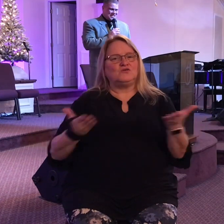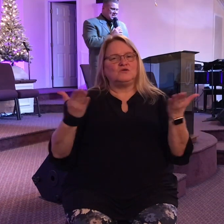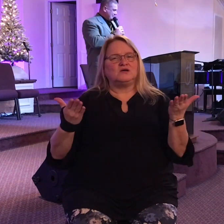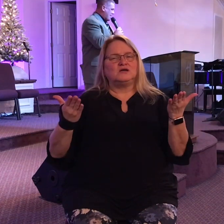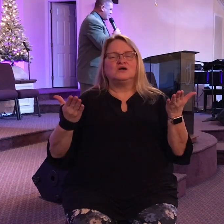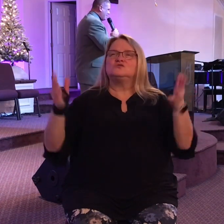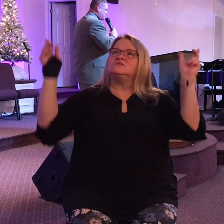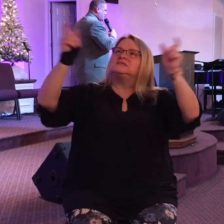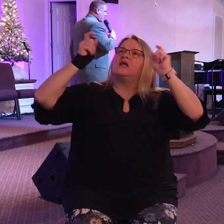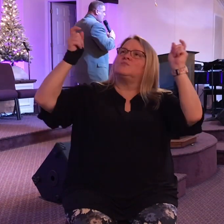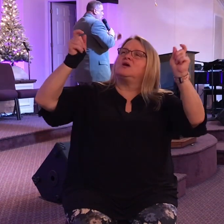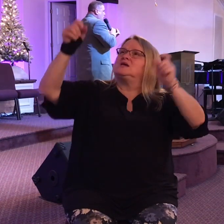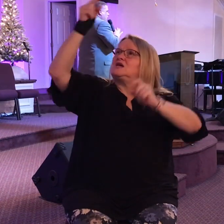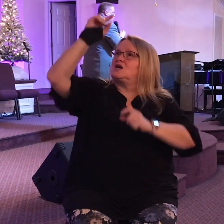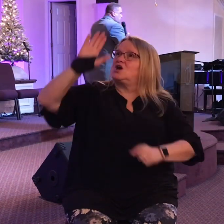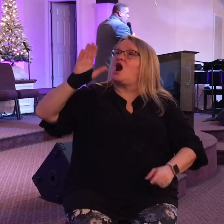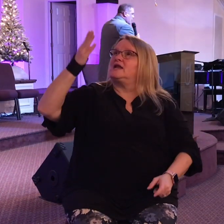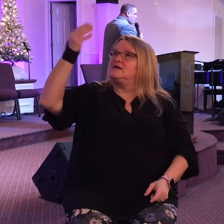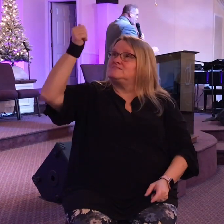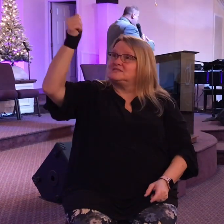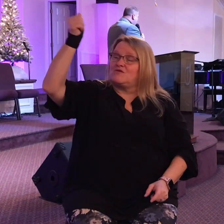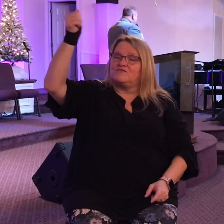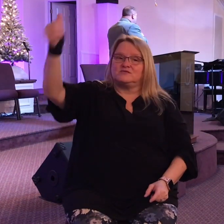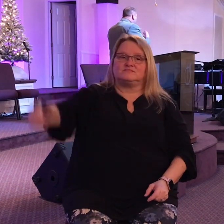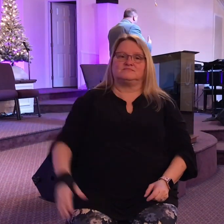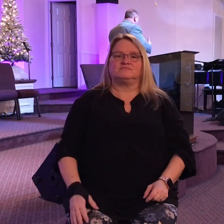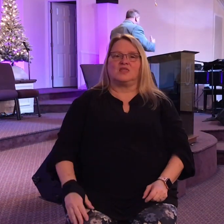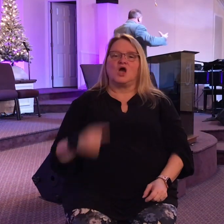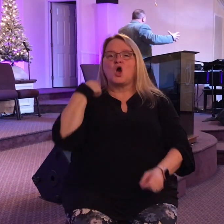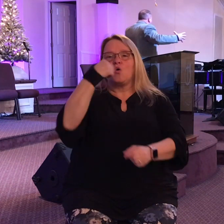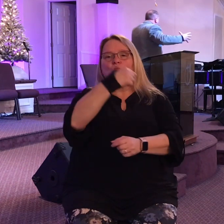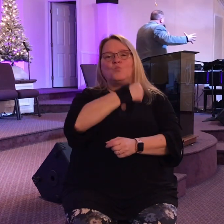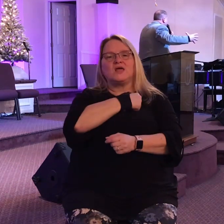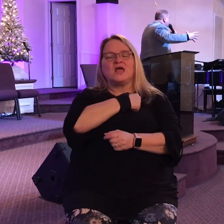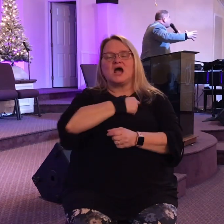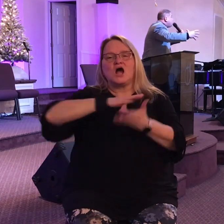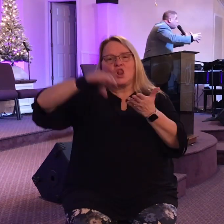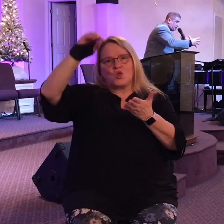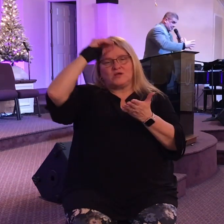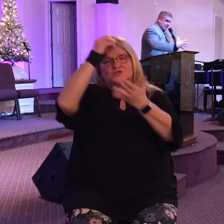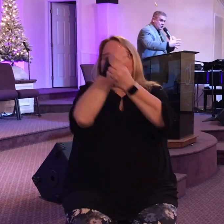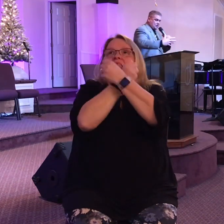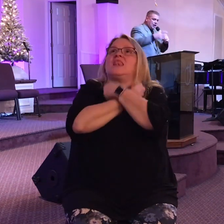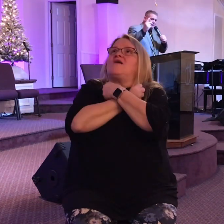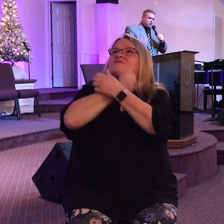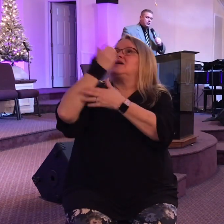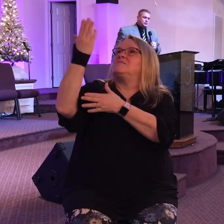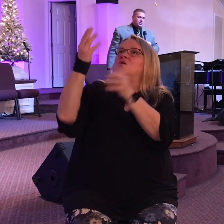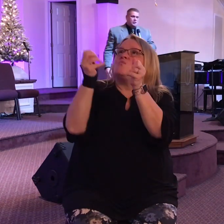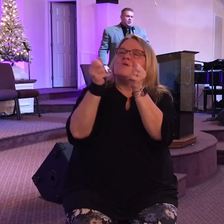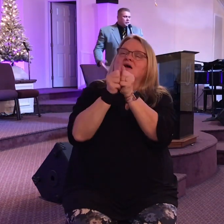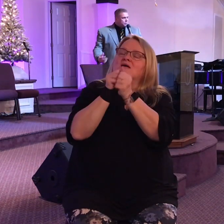cosmos. God himself. We learn to love him with all of our hearts when we're within the community of